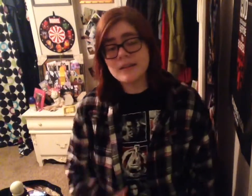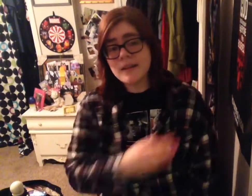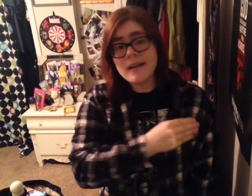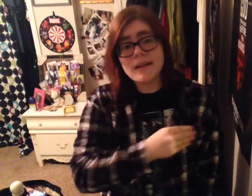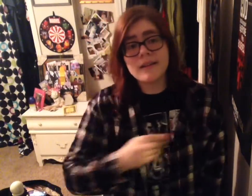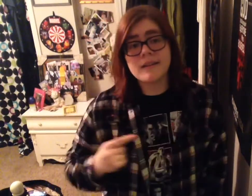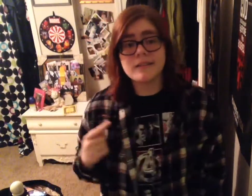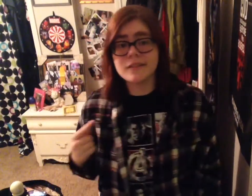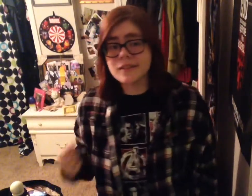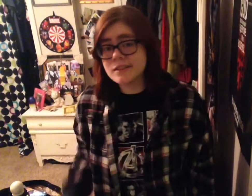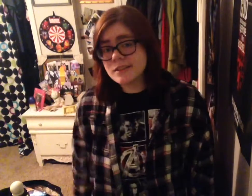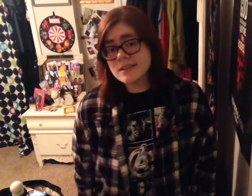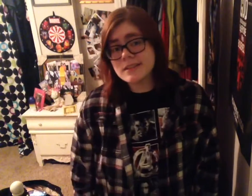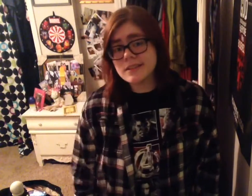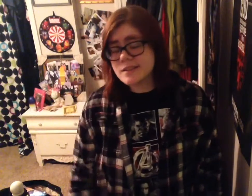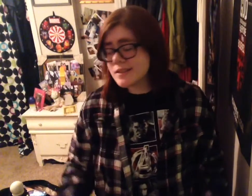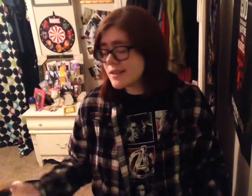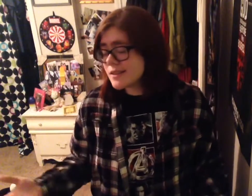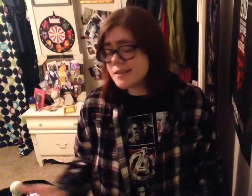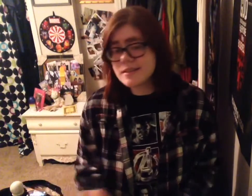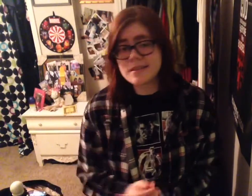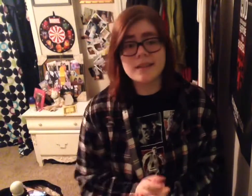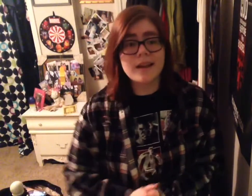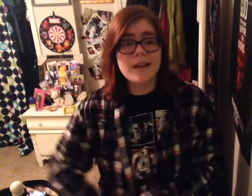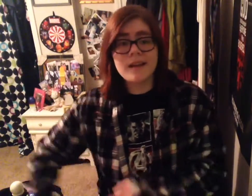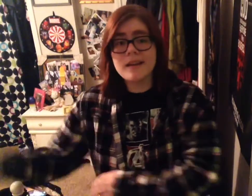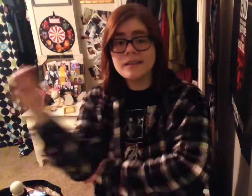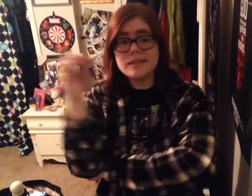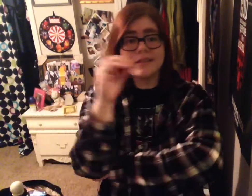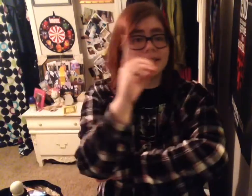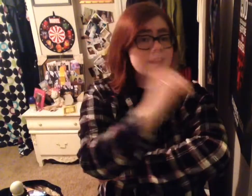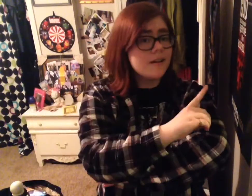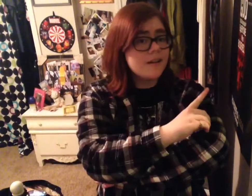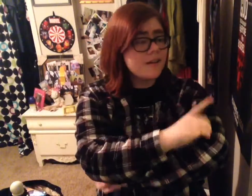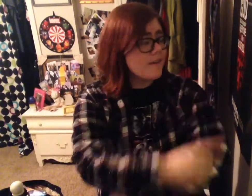ever since that day